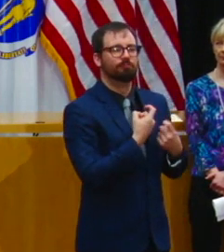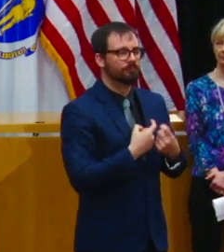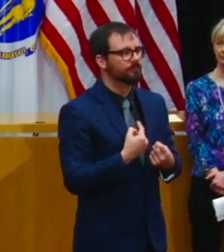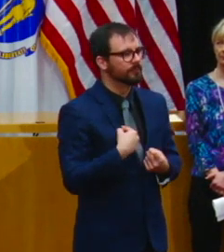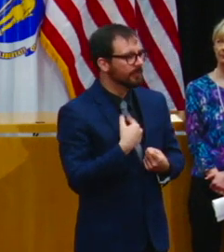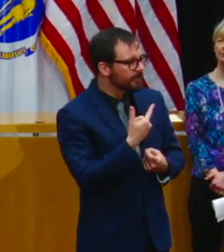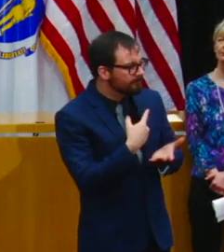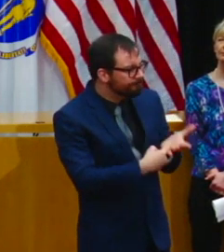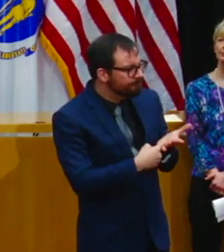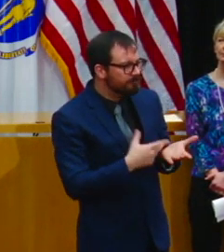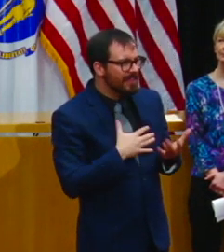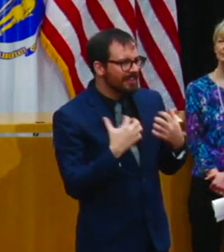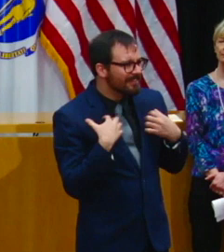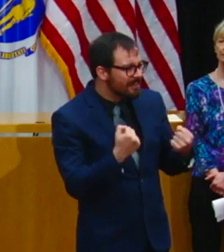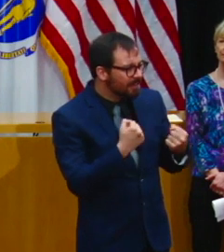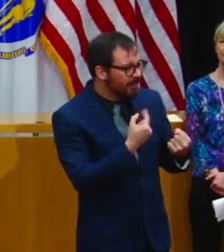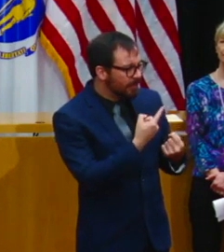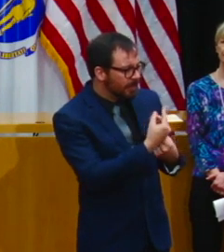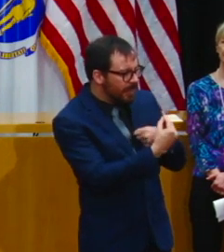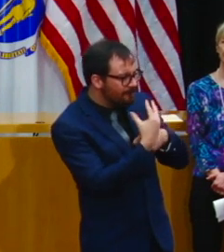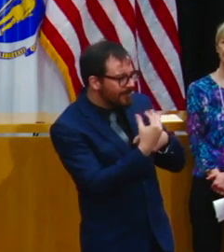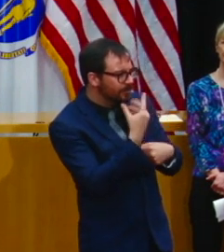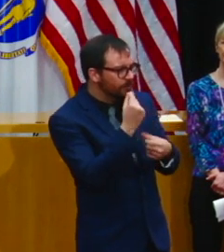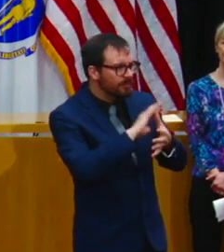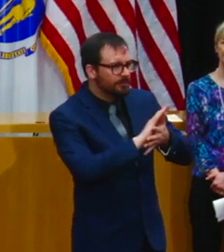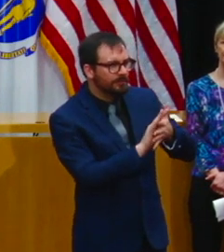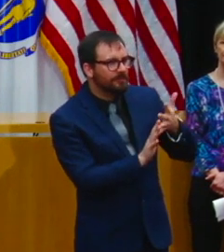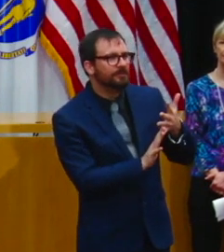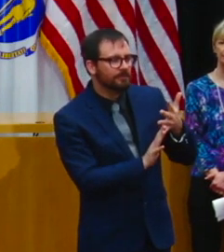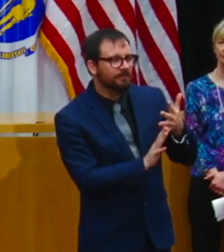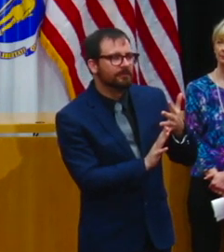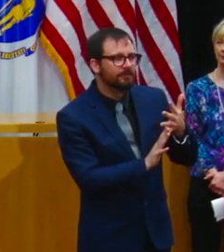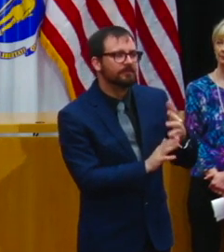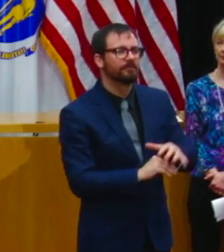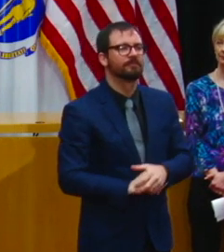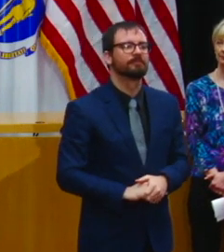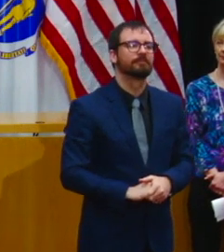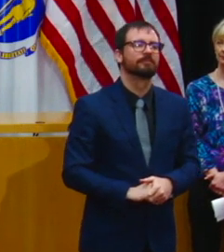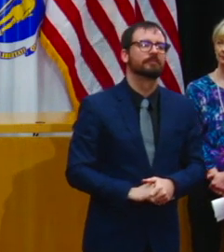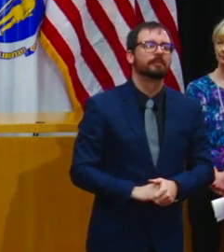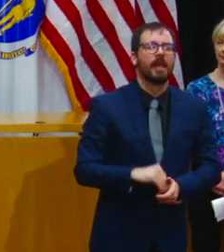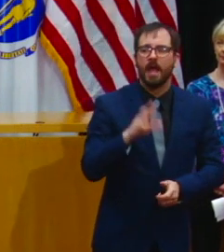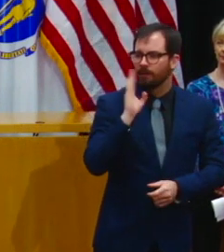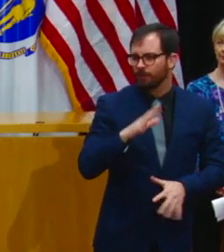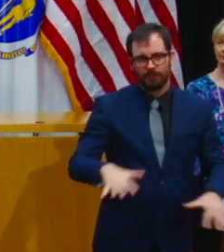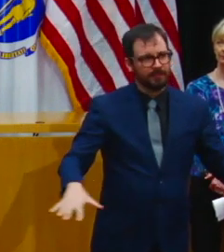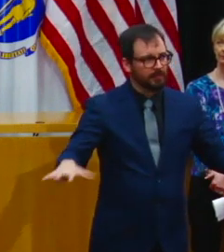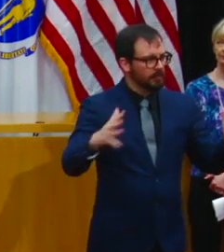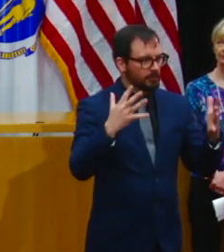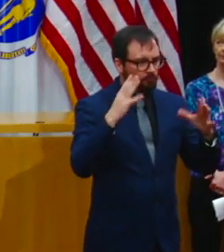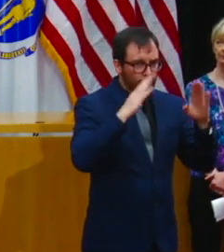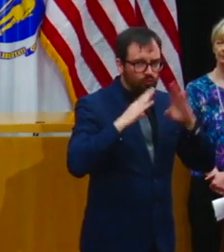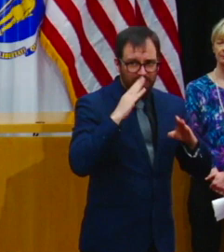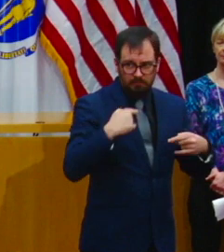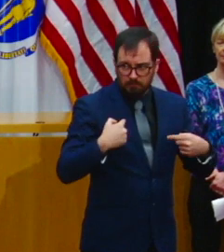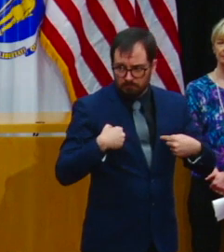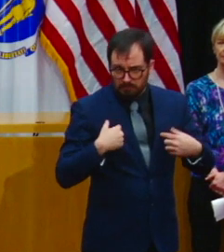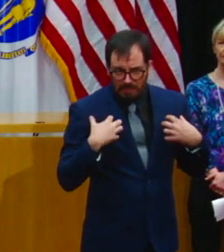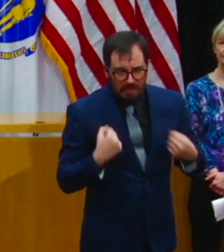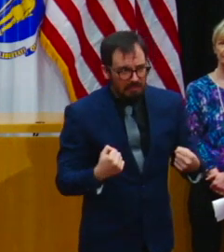we know, everyone is thinking about these days. Buoy Health's tool is free for Massachusetts